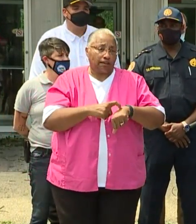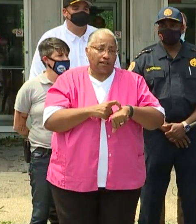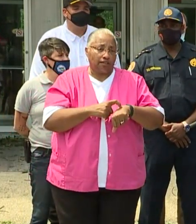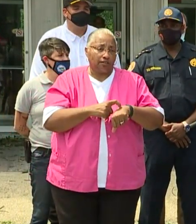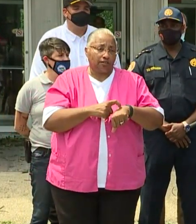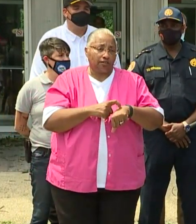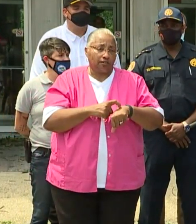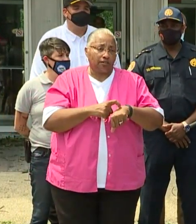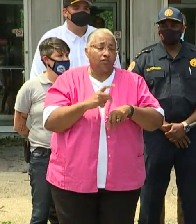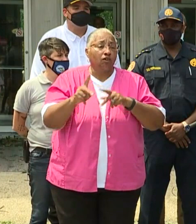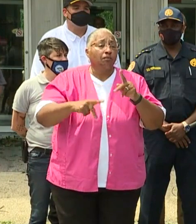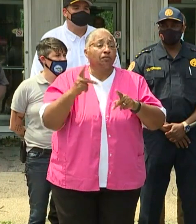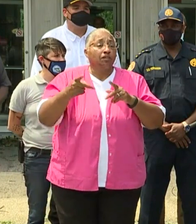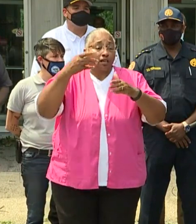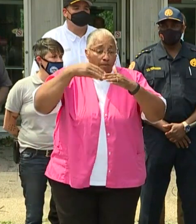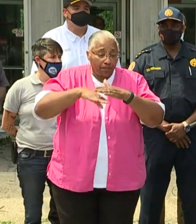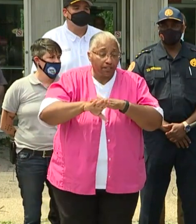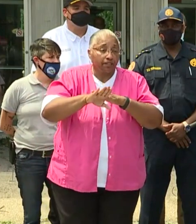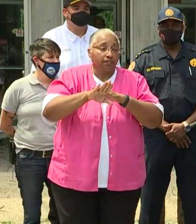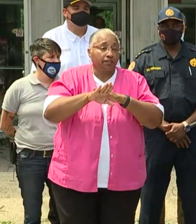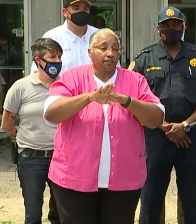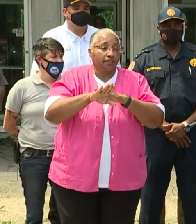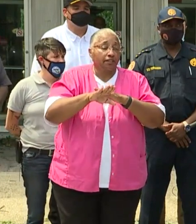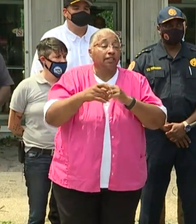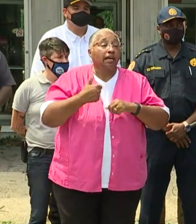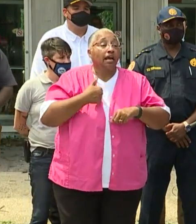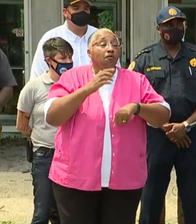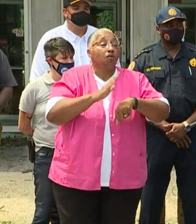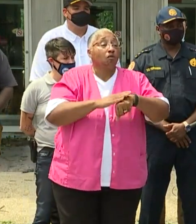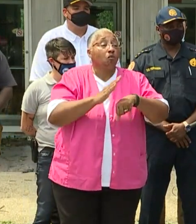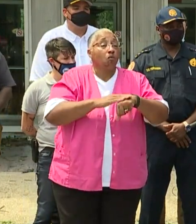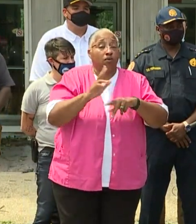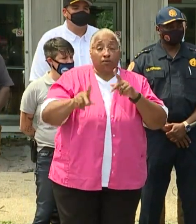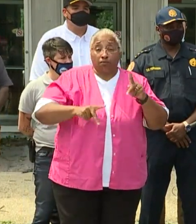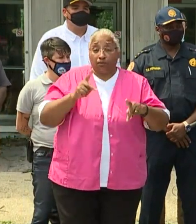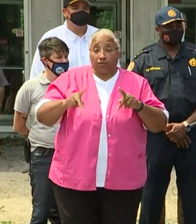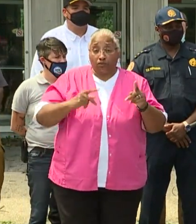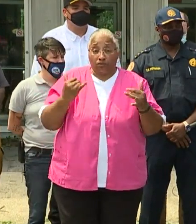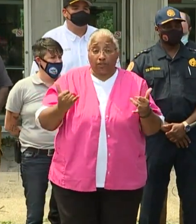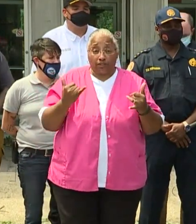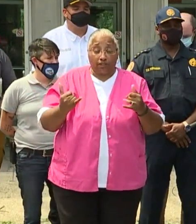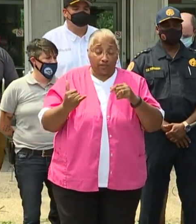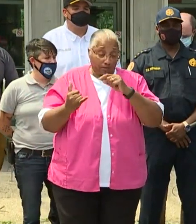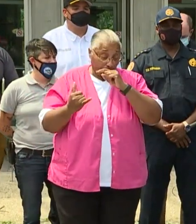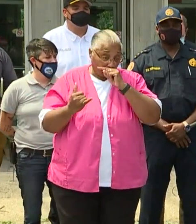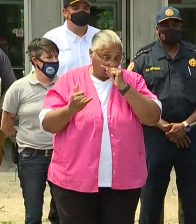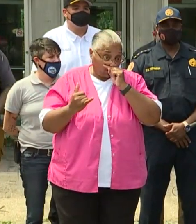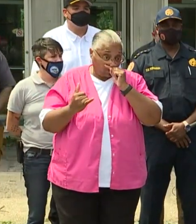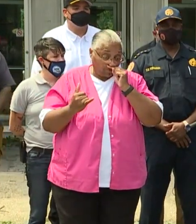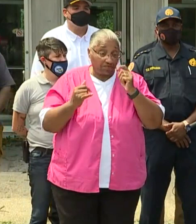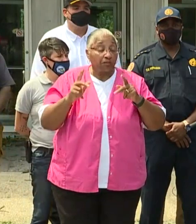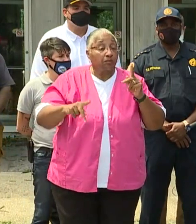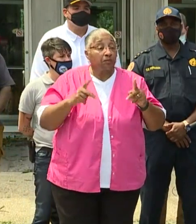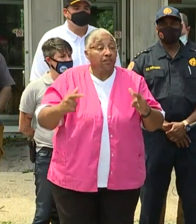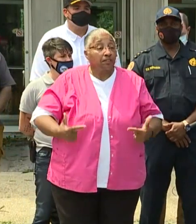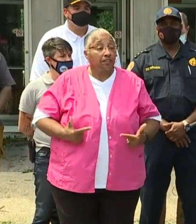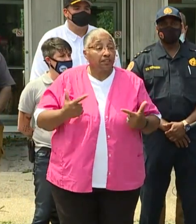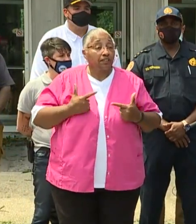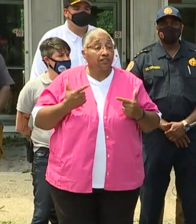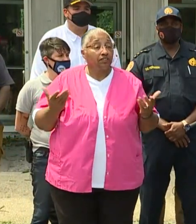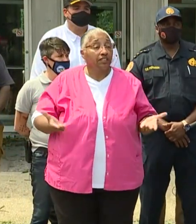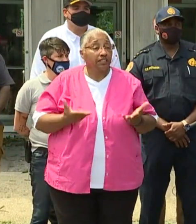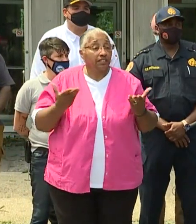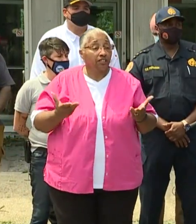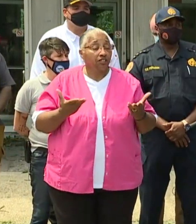for reentry. And I'm just wanting to put that out there to our residents who did heed